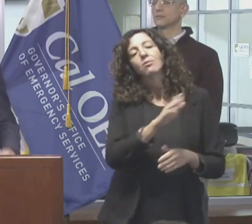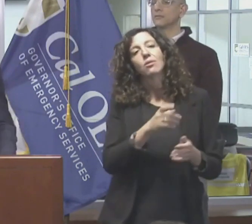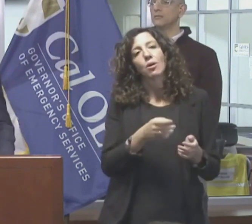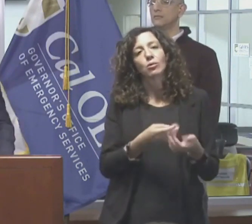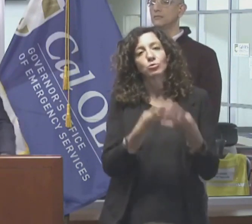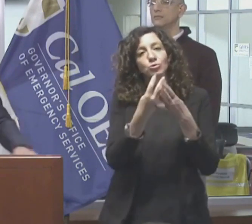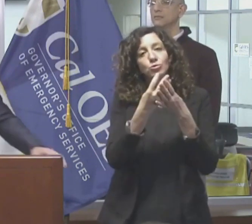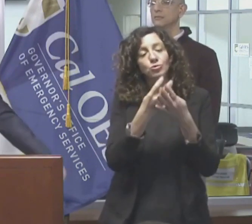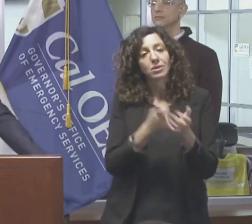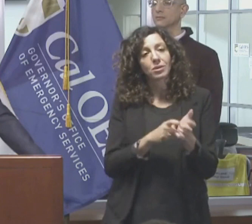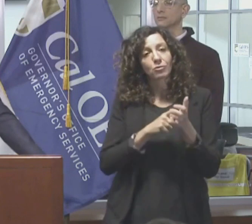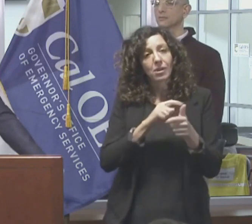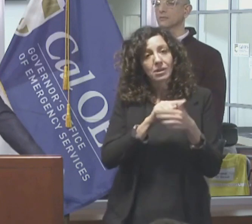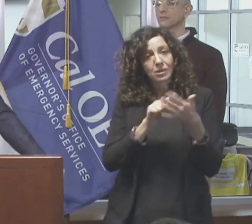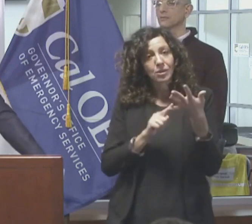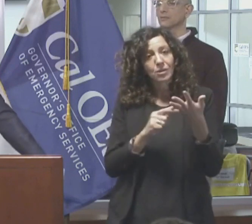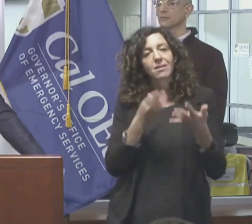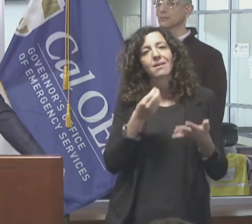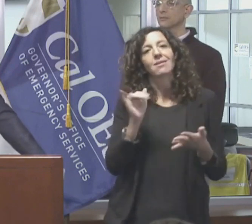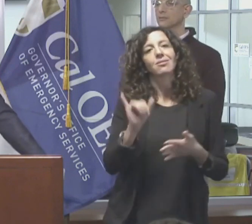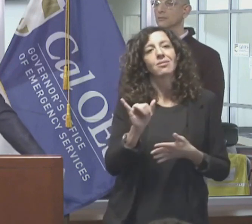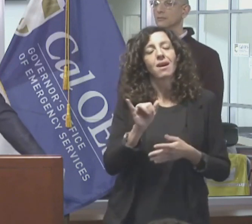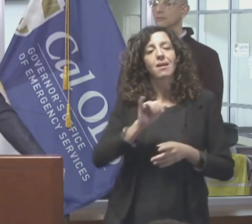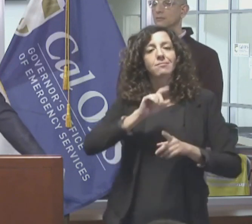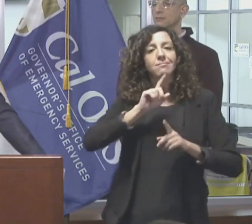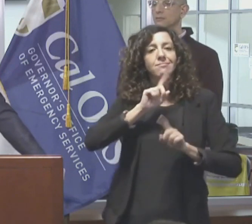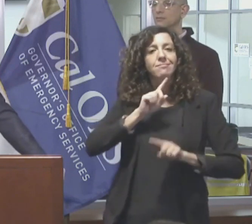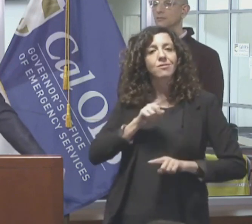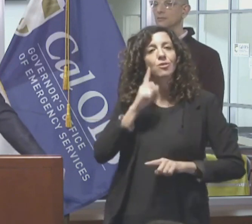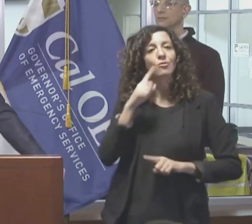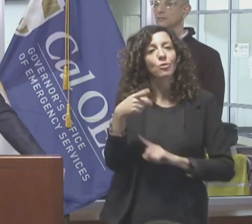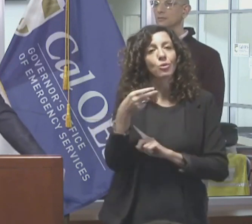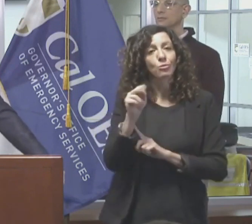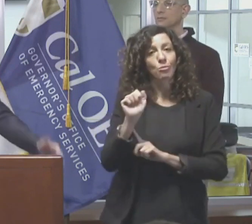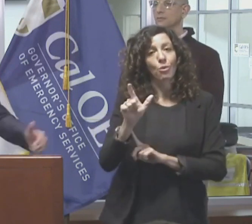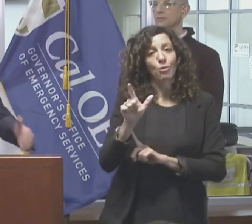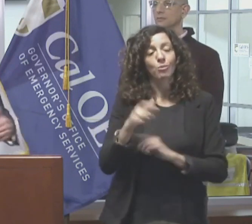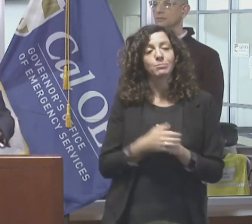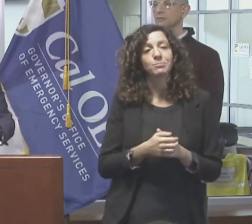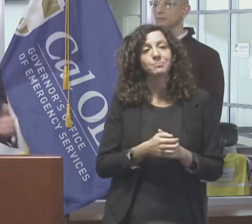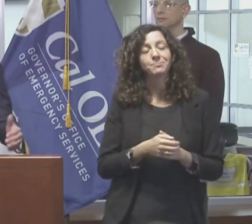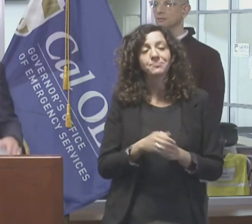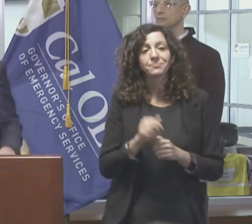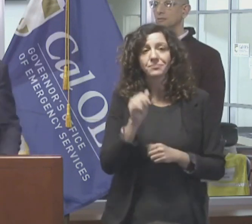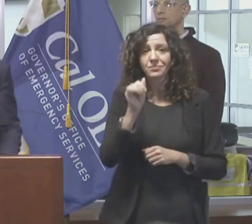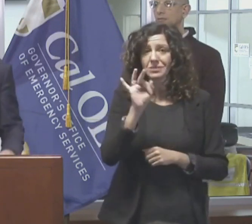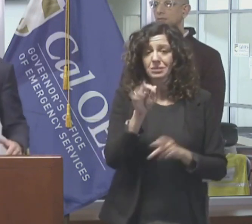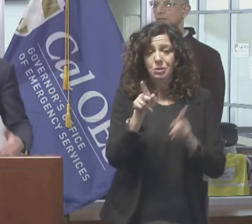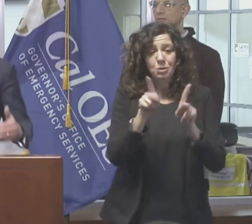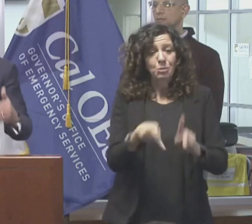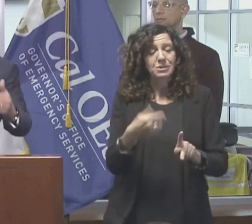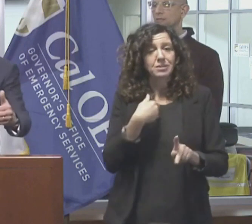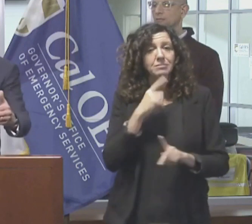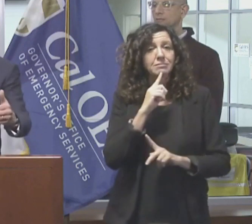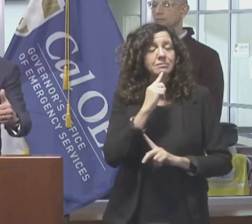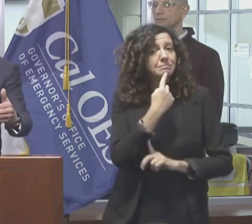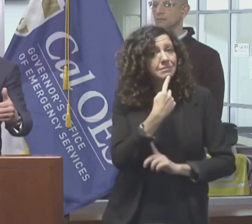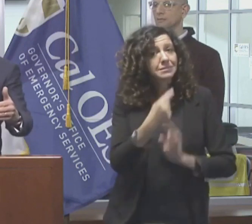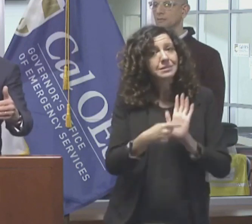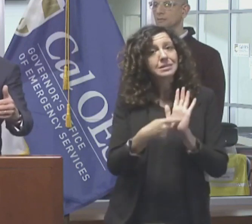based upon that interface on that portal of their test results. If people have severe symptoms, this is